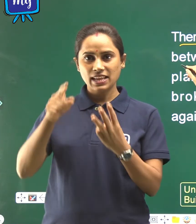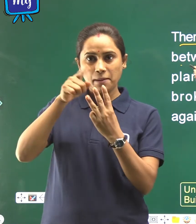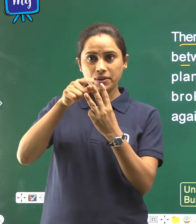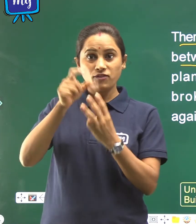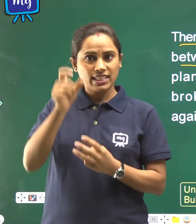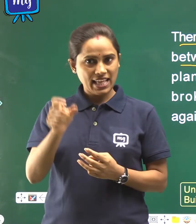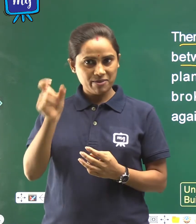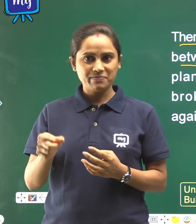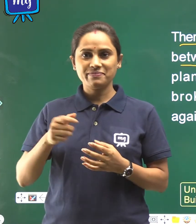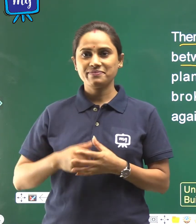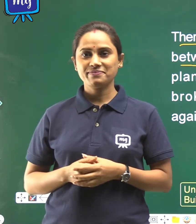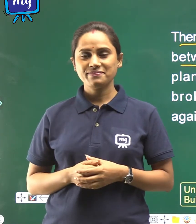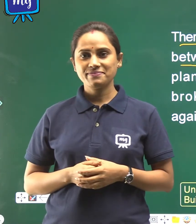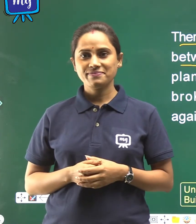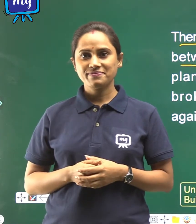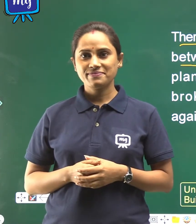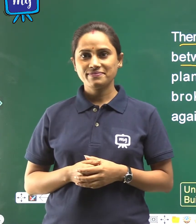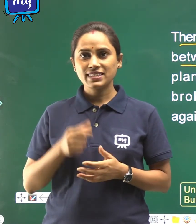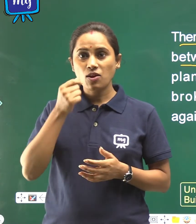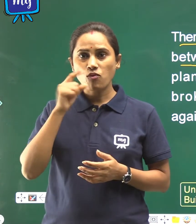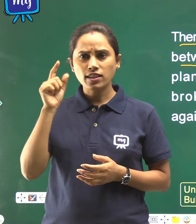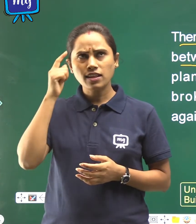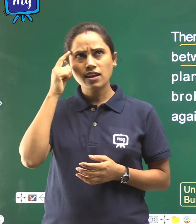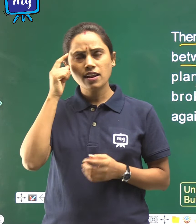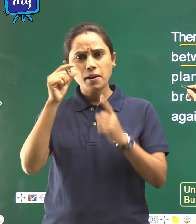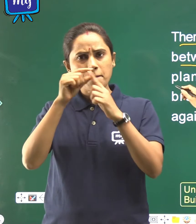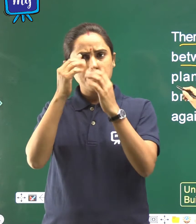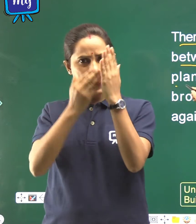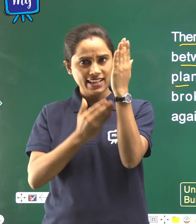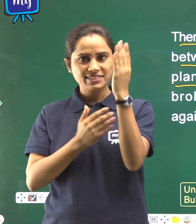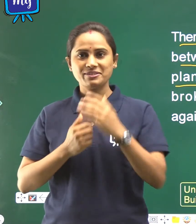between them. Father plans